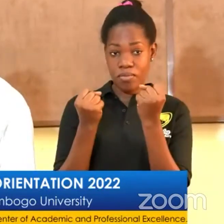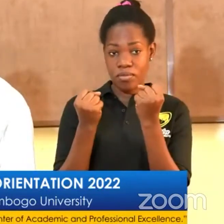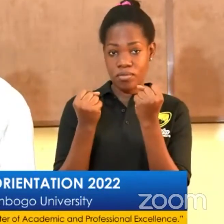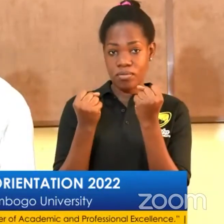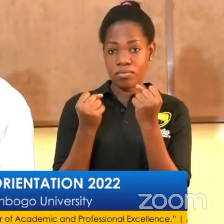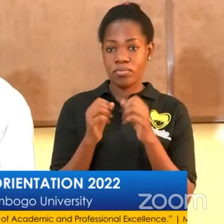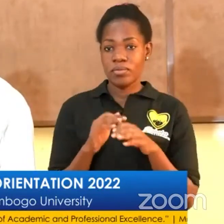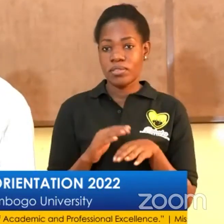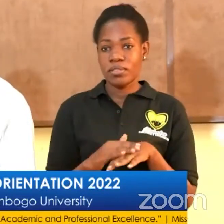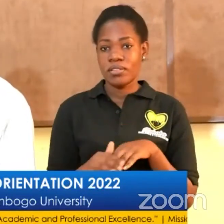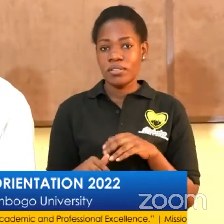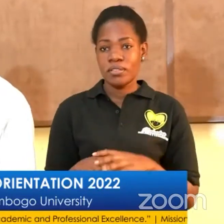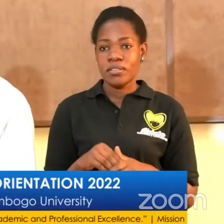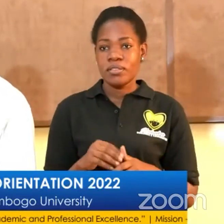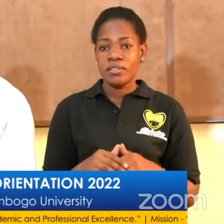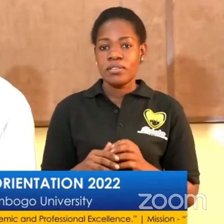regret.